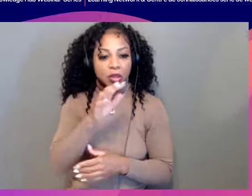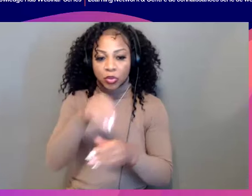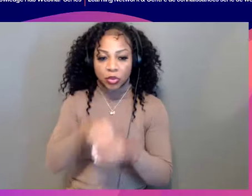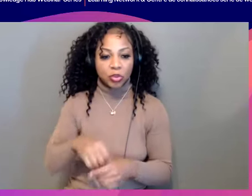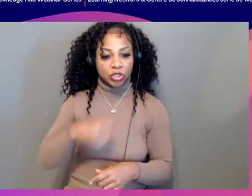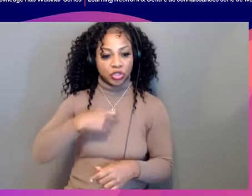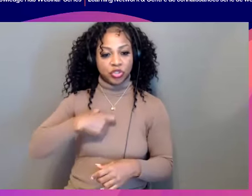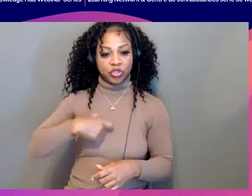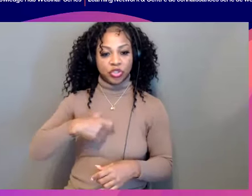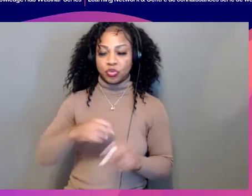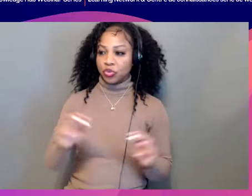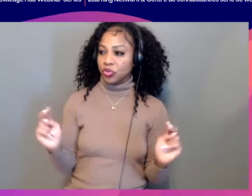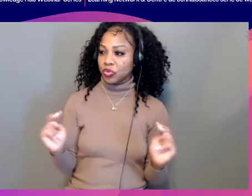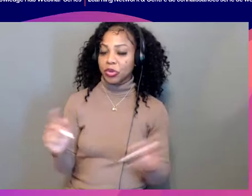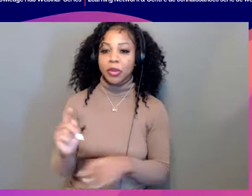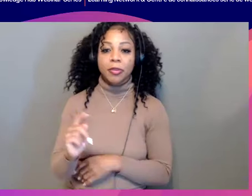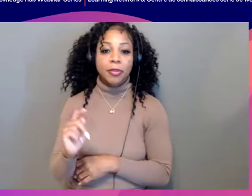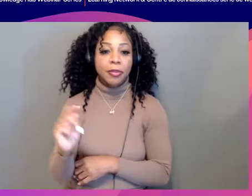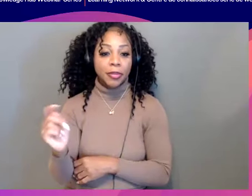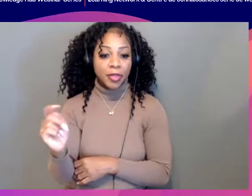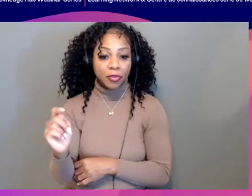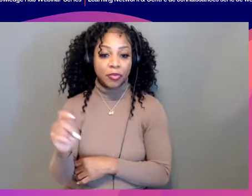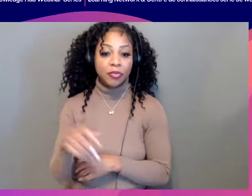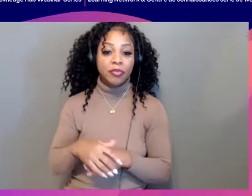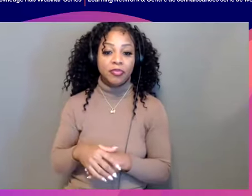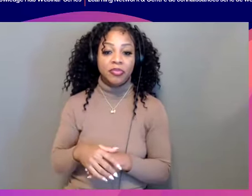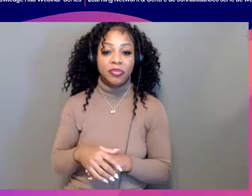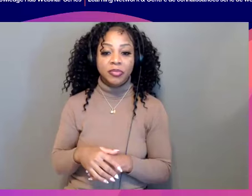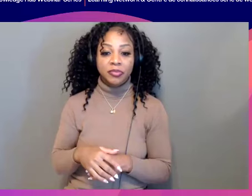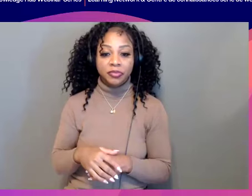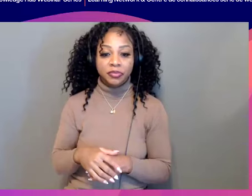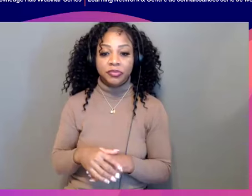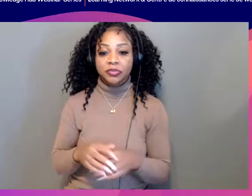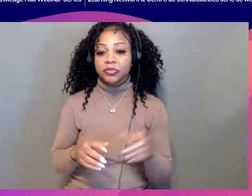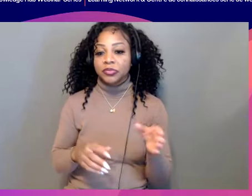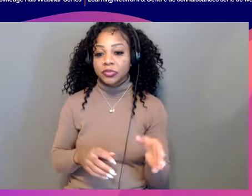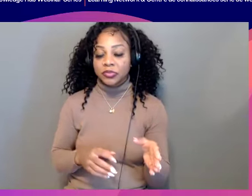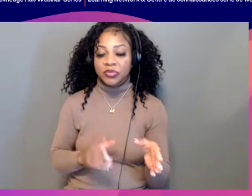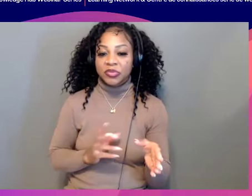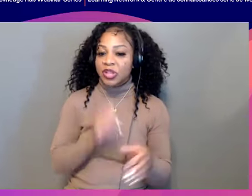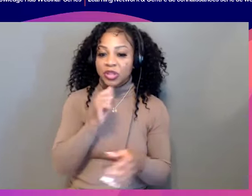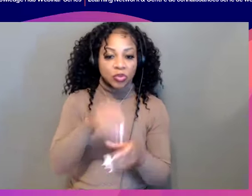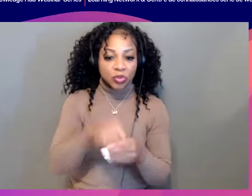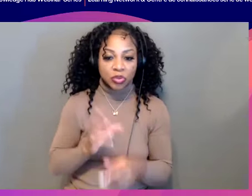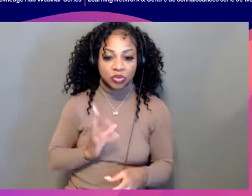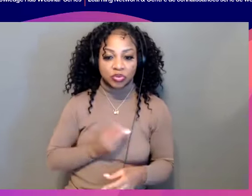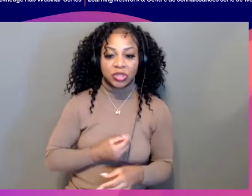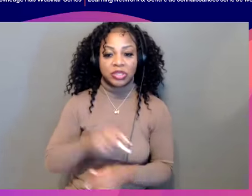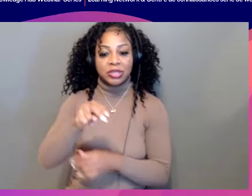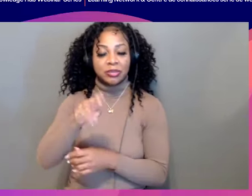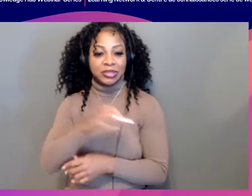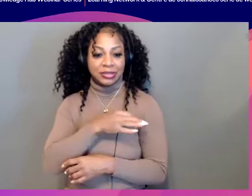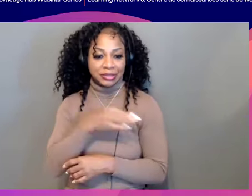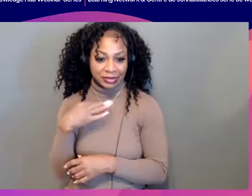neutral restrooms or policies that support trans and non-binary employees, stereotyping or